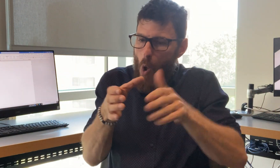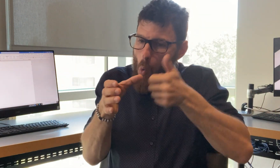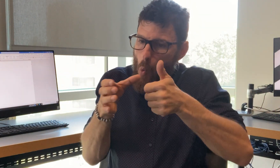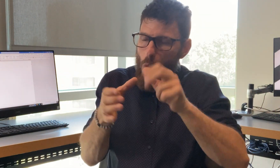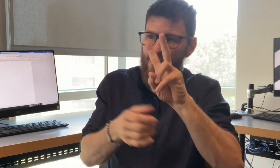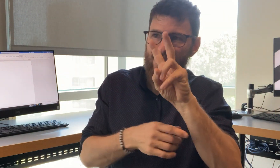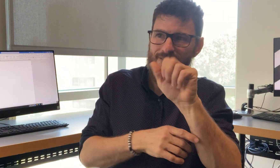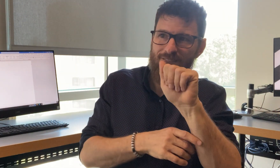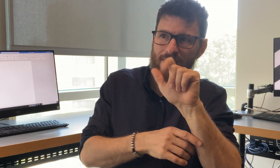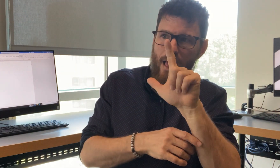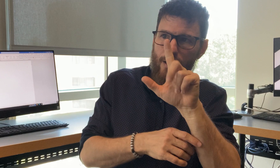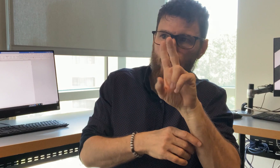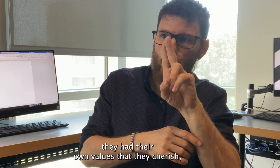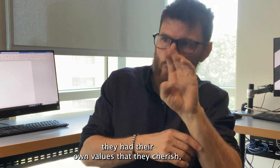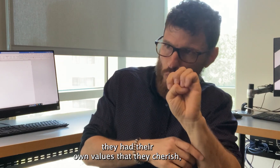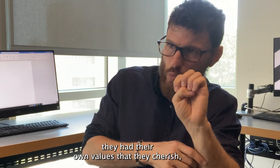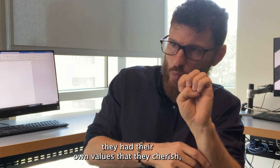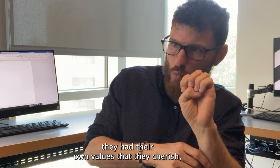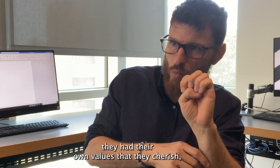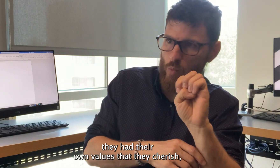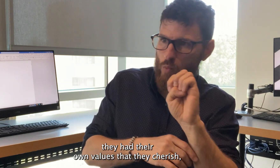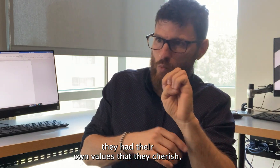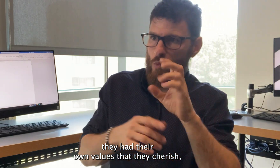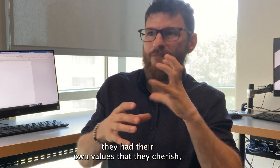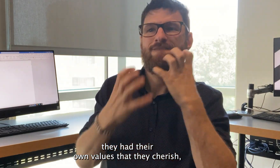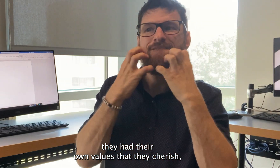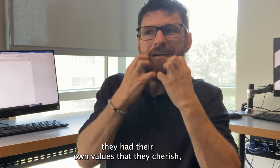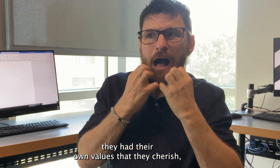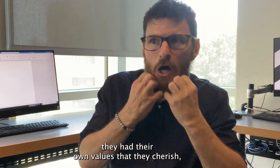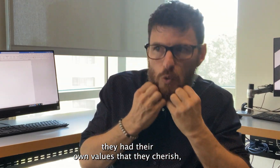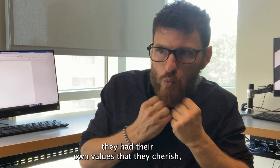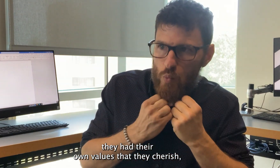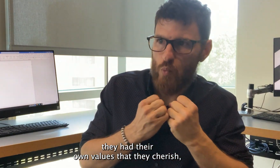They have their own values that they cherish.